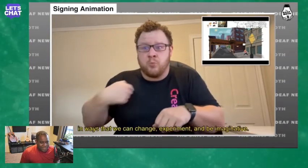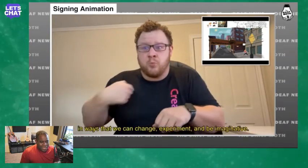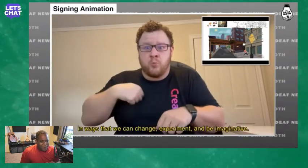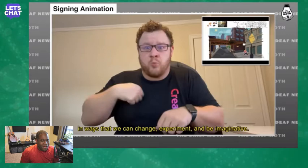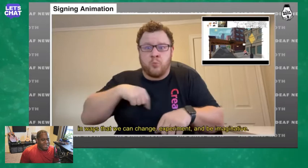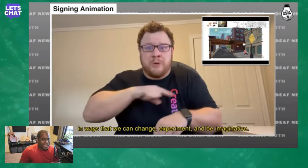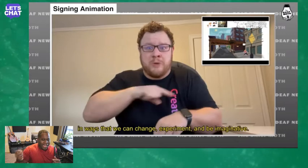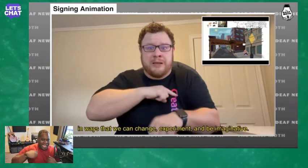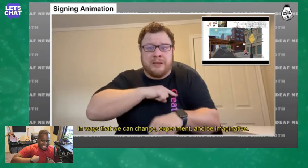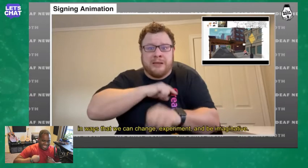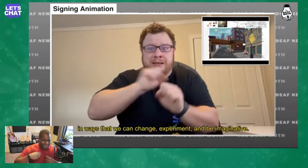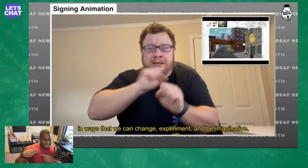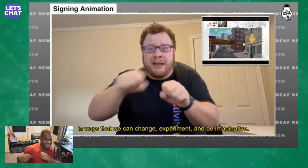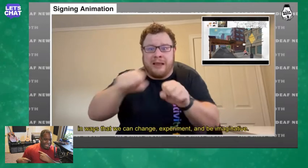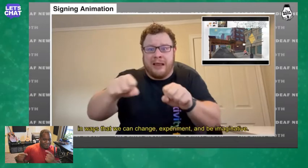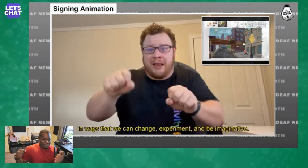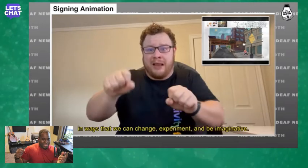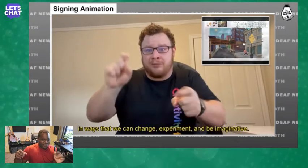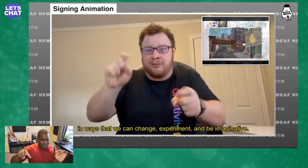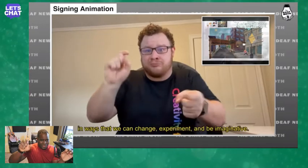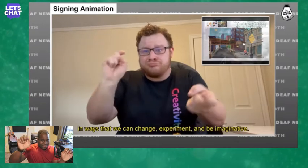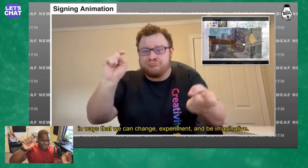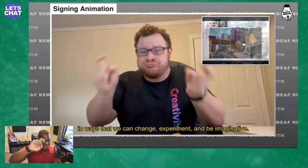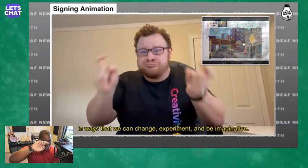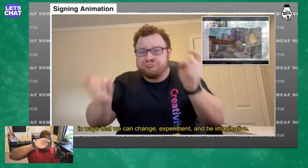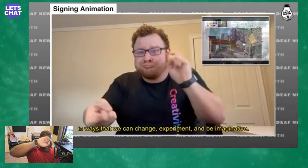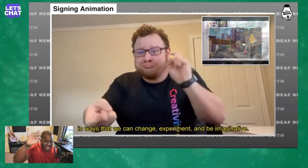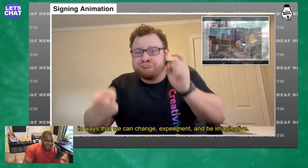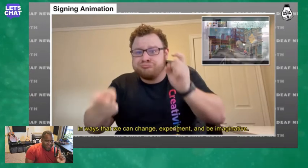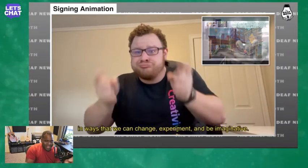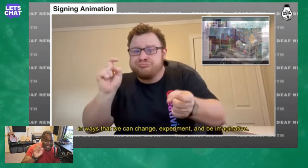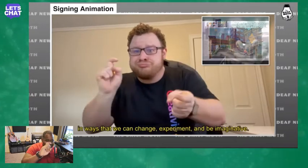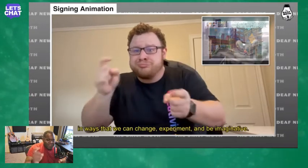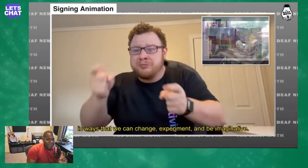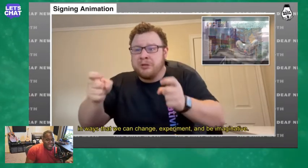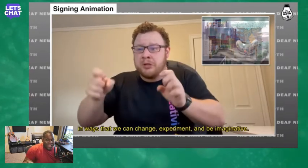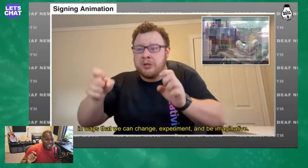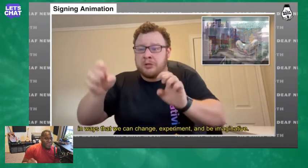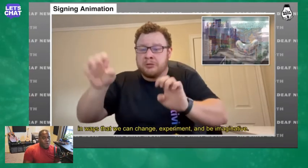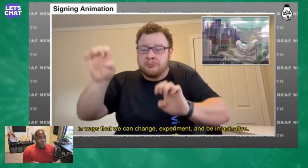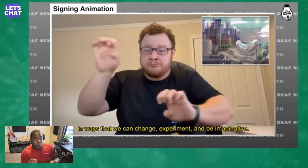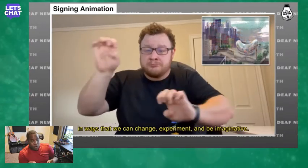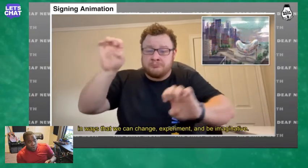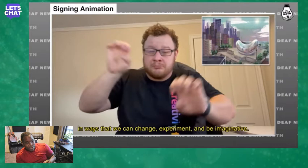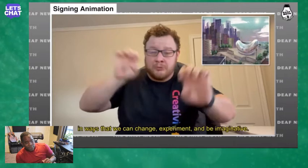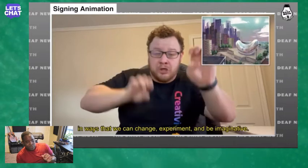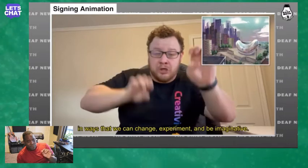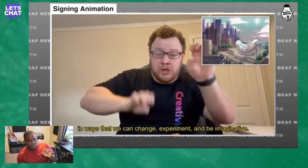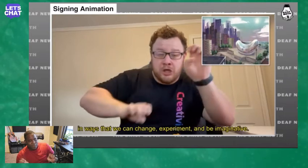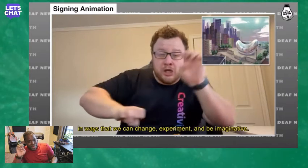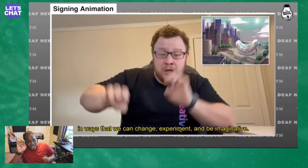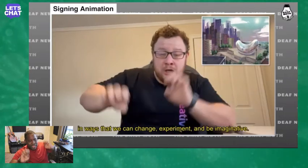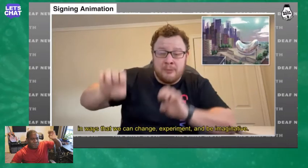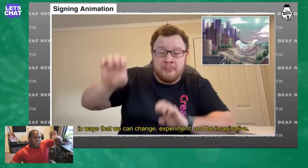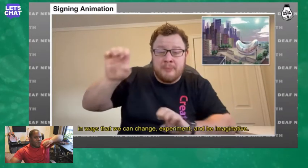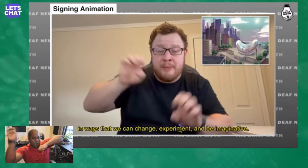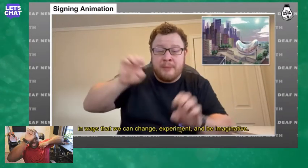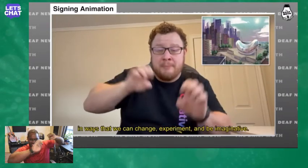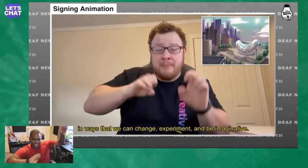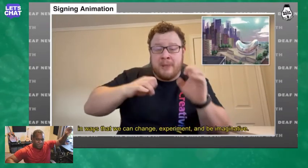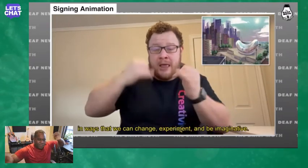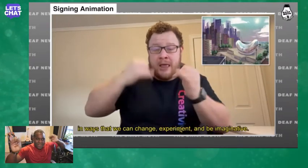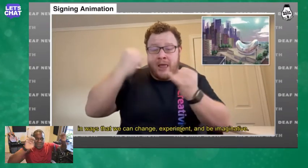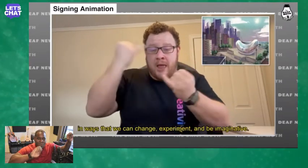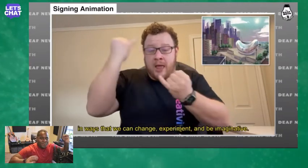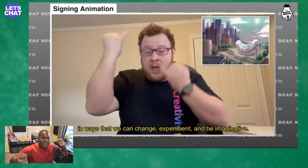basically do anything I want. I can like straight up change things, man, or switch in the body language, or